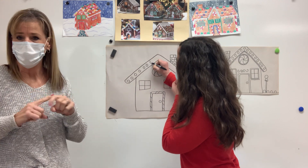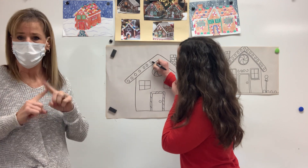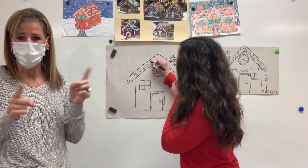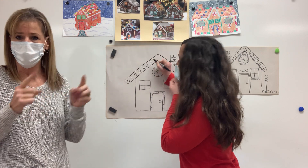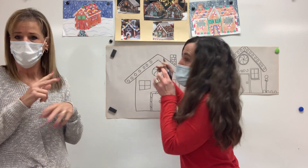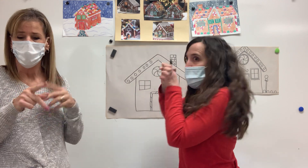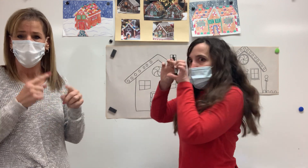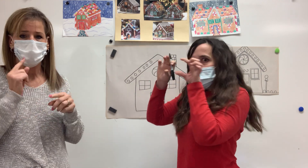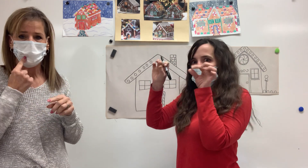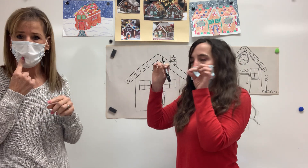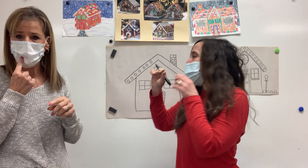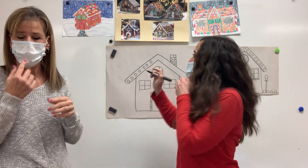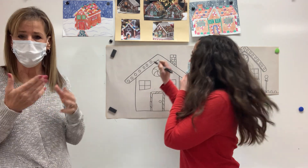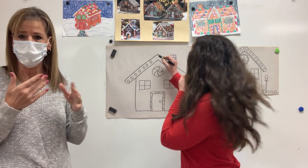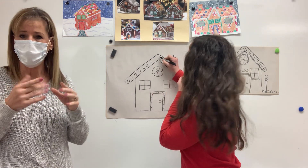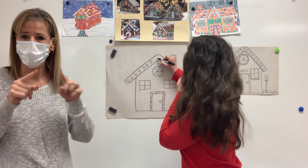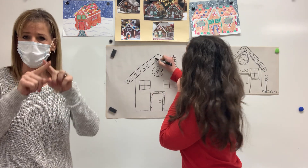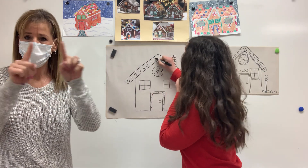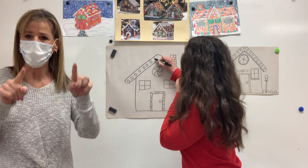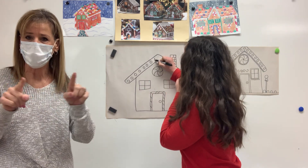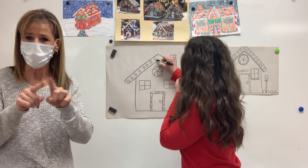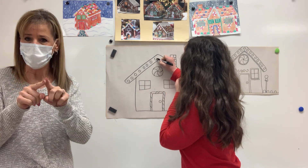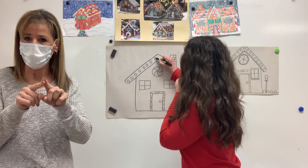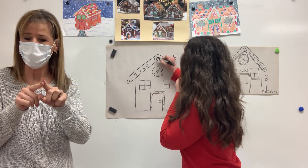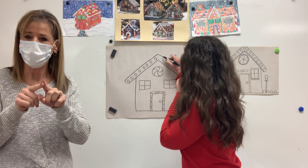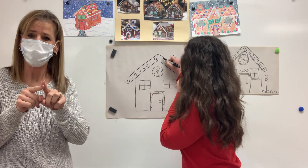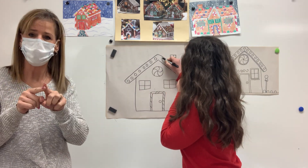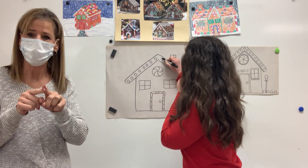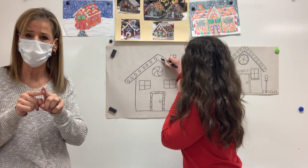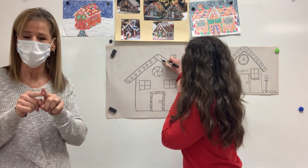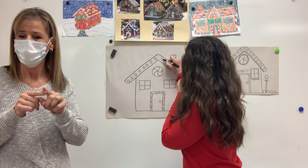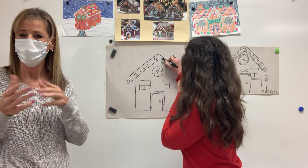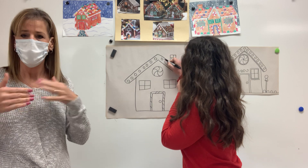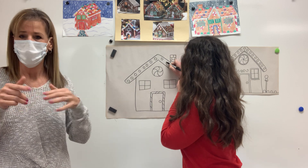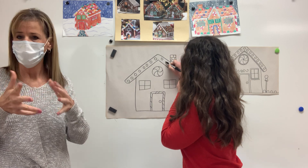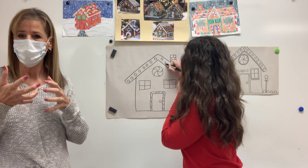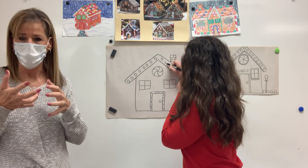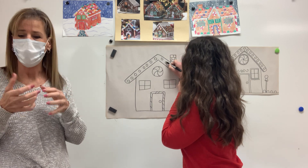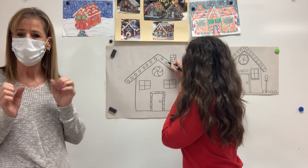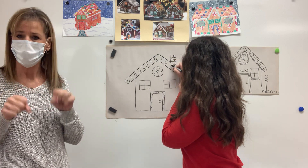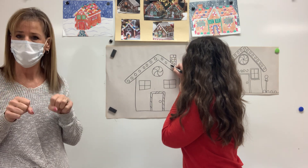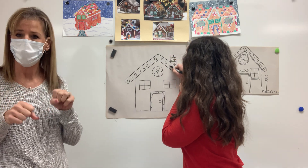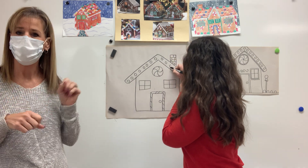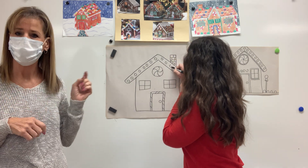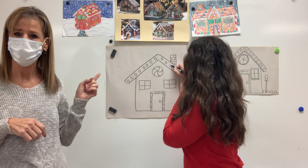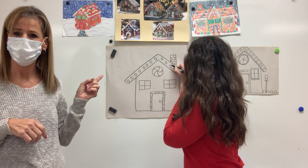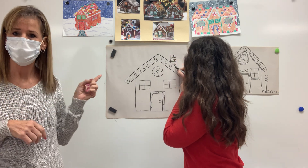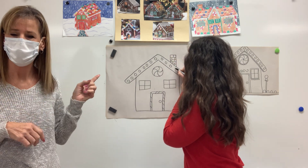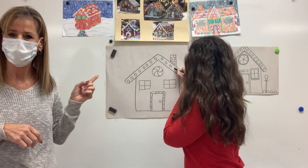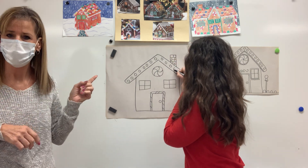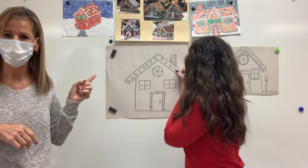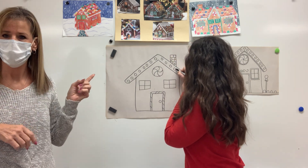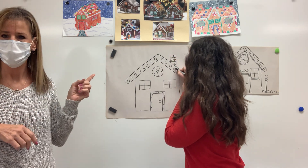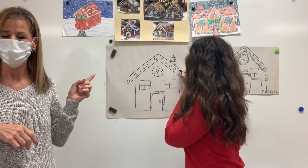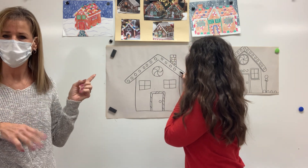more rectangular candies or square candies, whatever you want. But I can take my time.